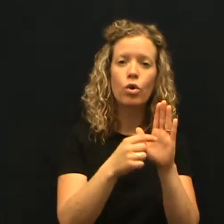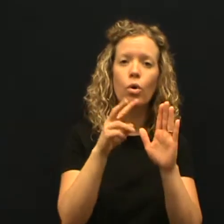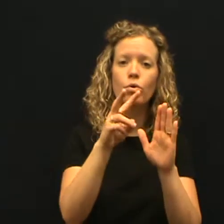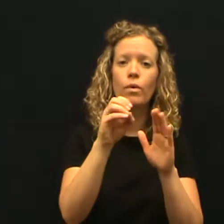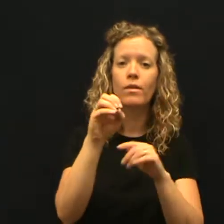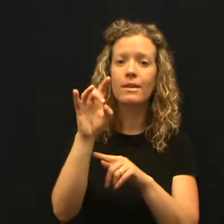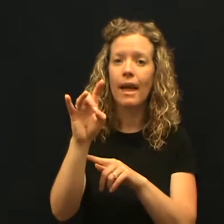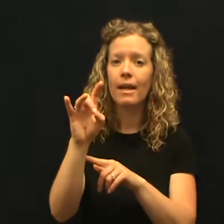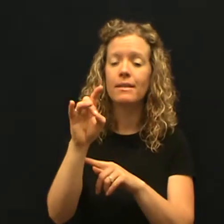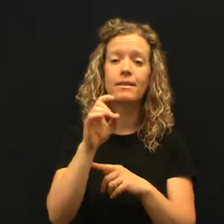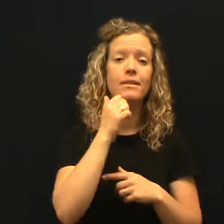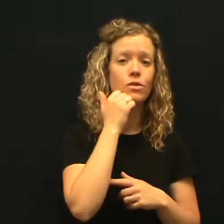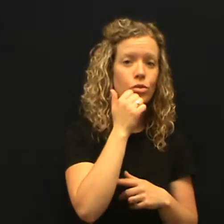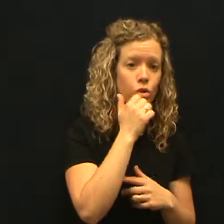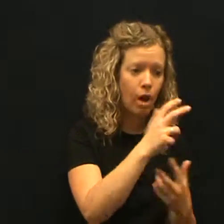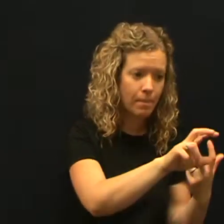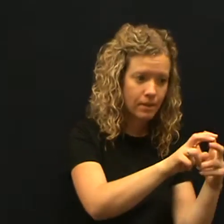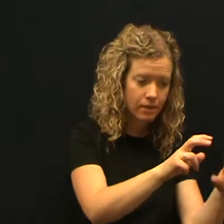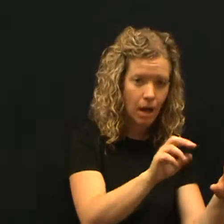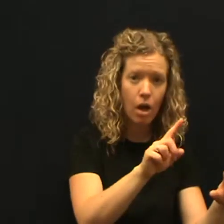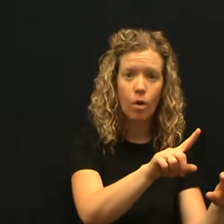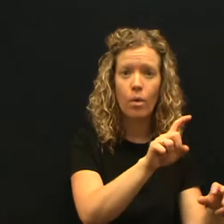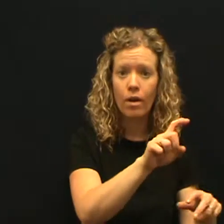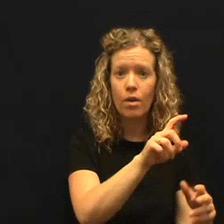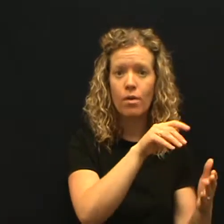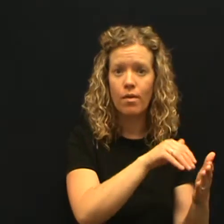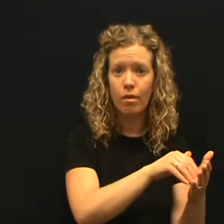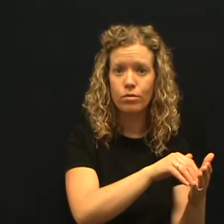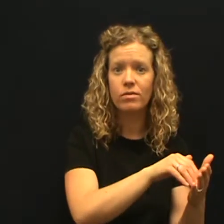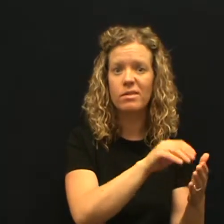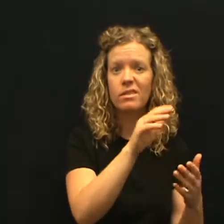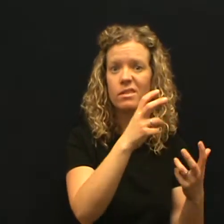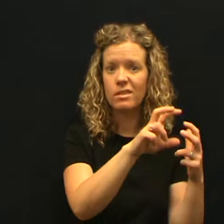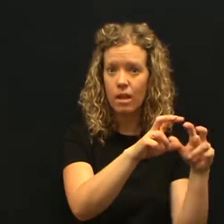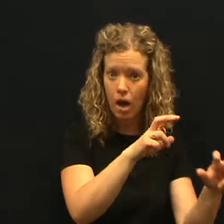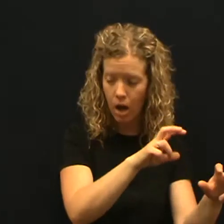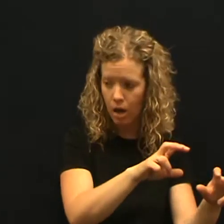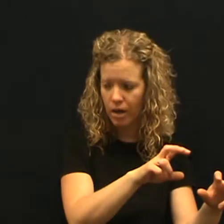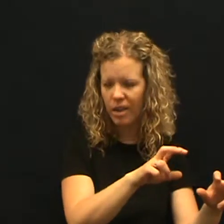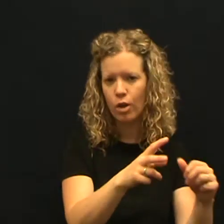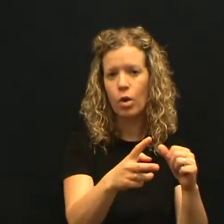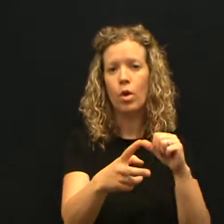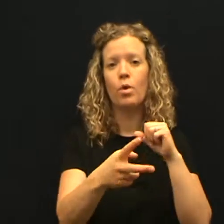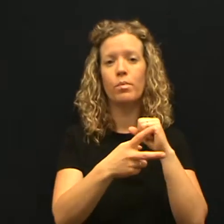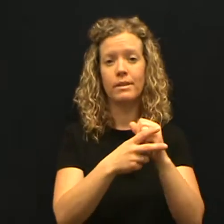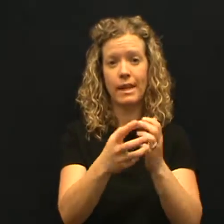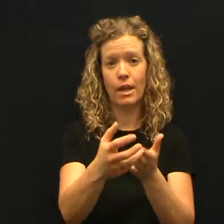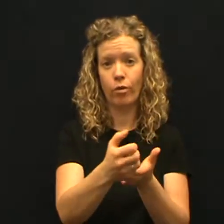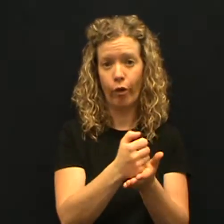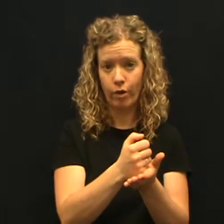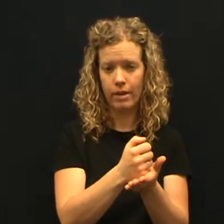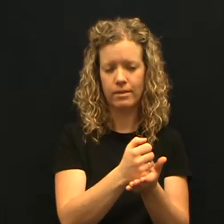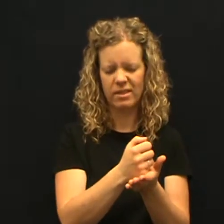stock of 100,000, additional paid-in capital of 750,000, and retained earnings of $50,000. Now,